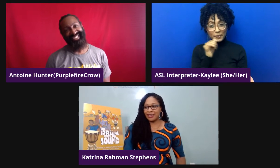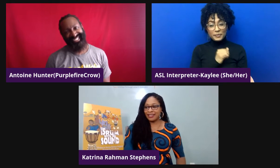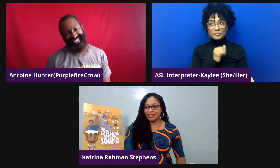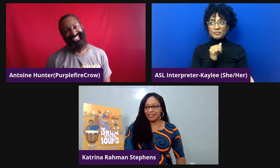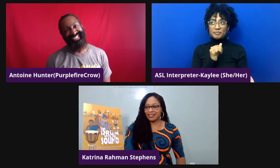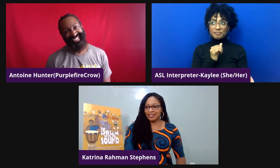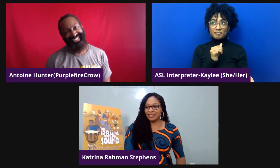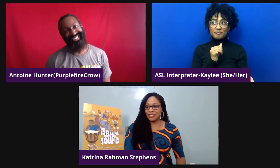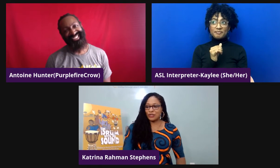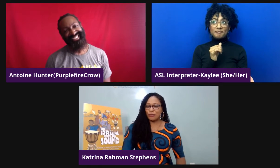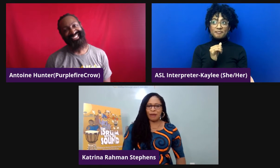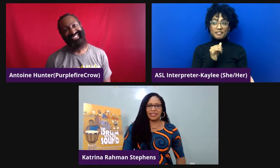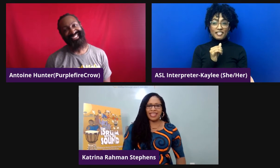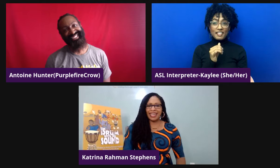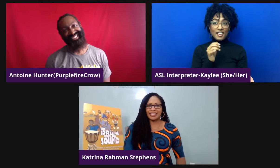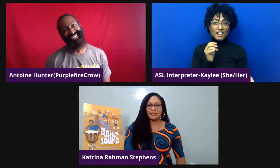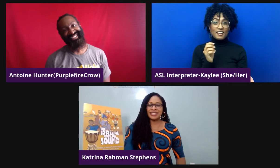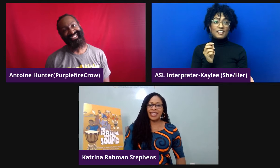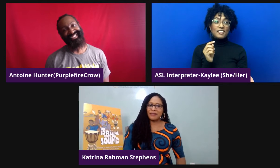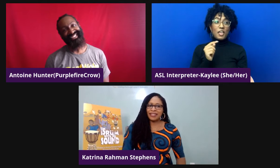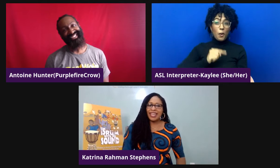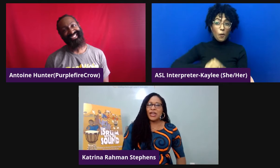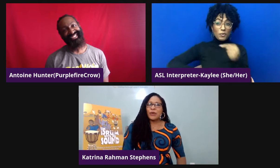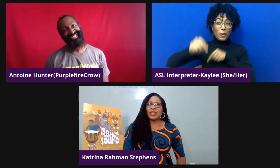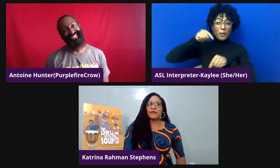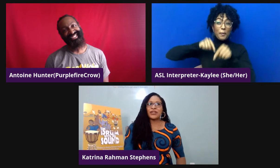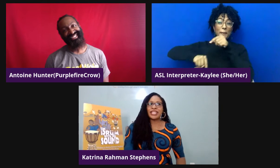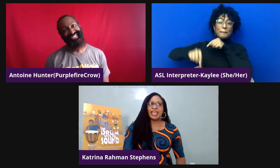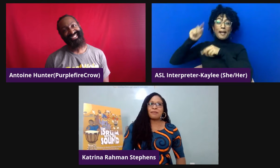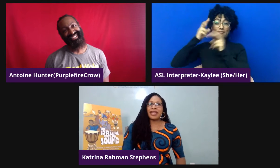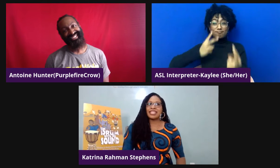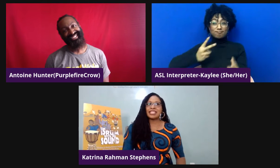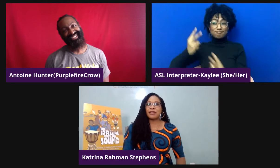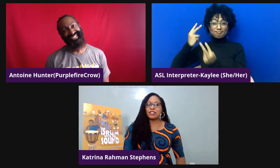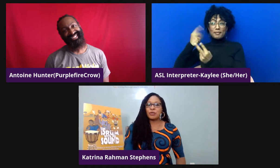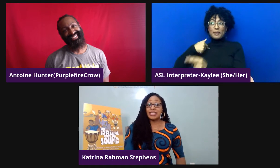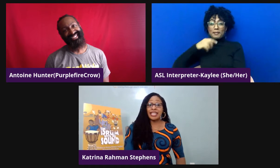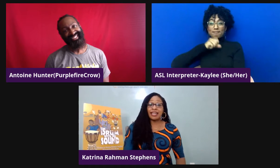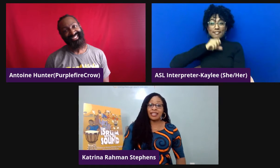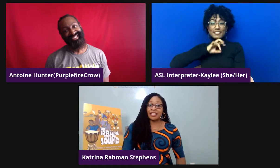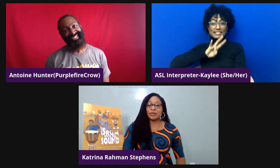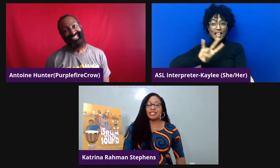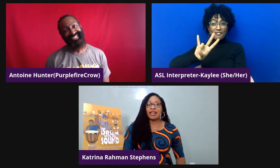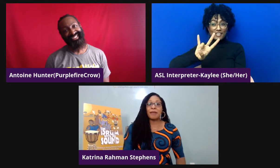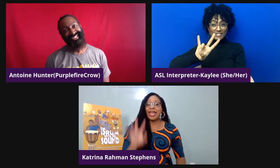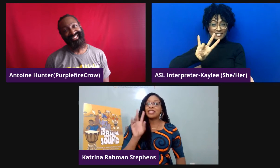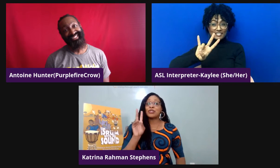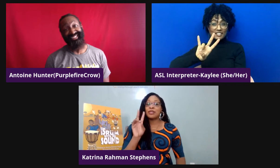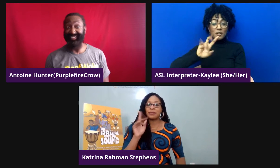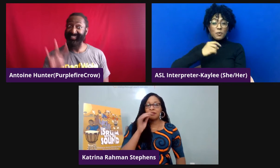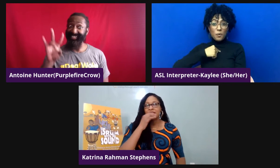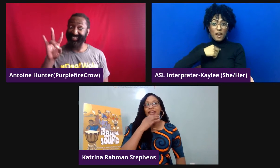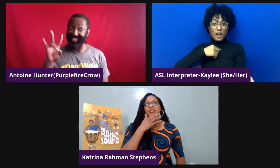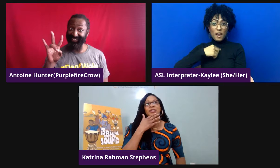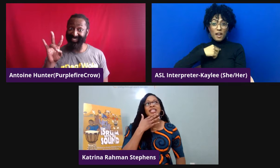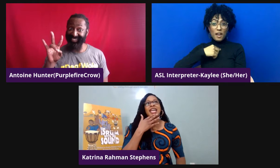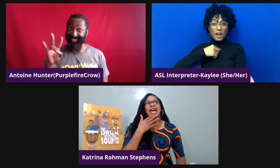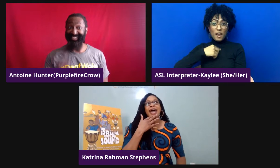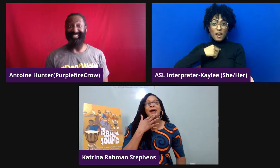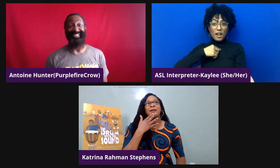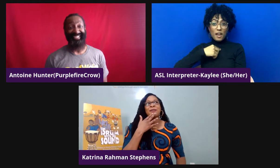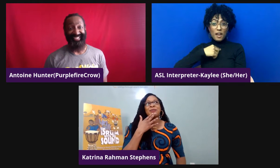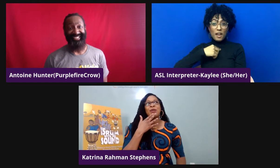back to probably the age of 7 when I first had my experience with sign language. I had 2 experiences